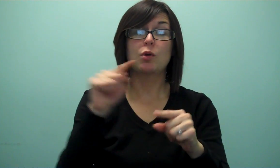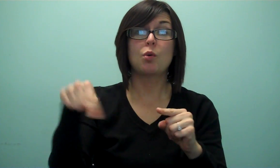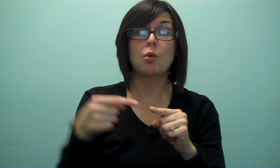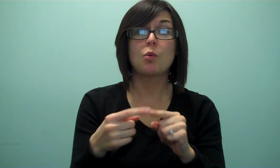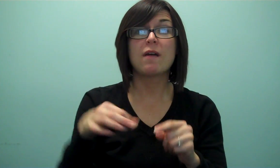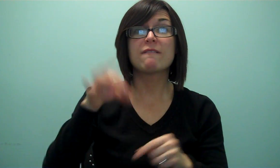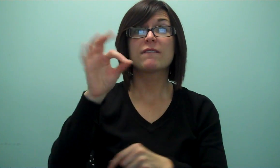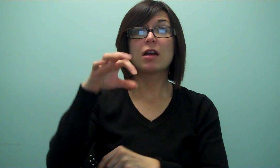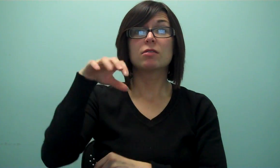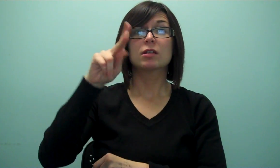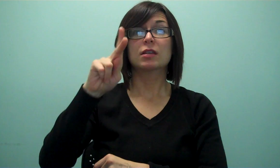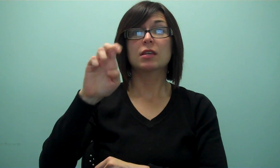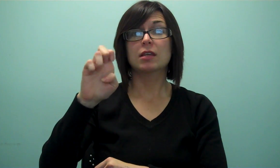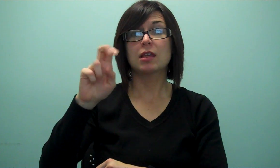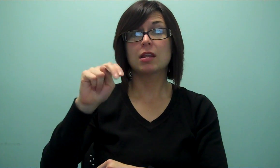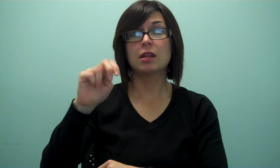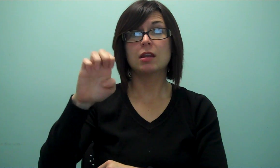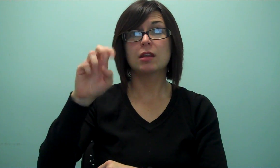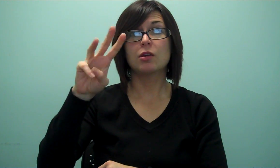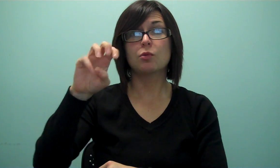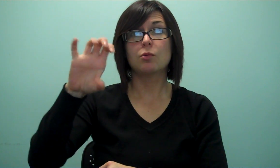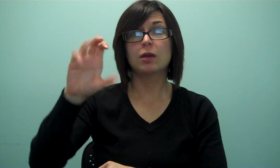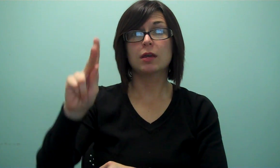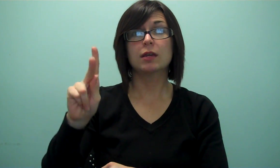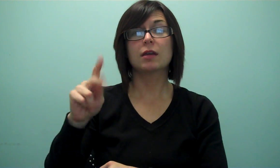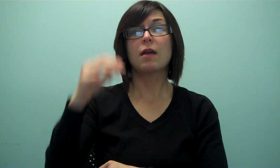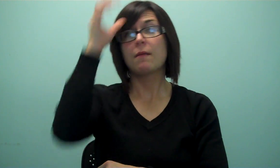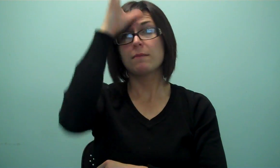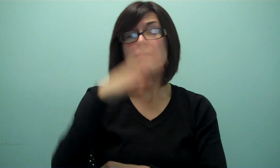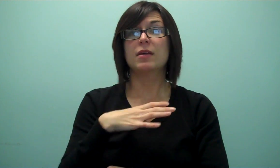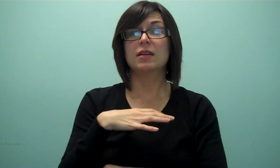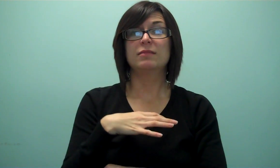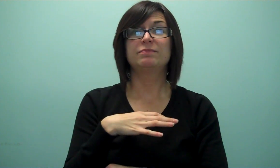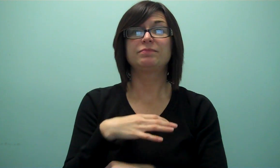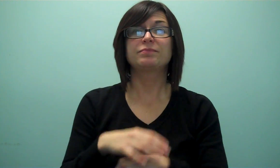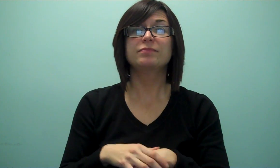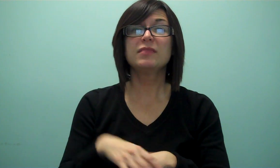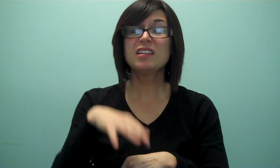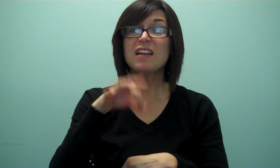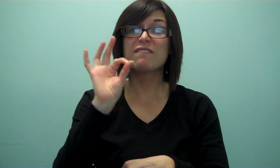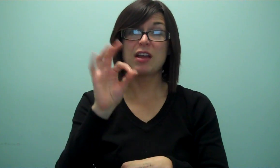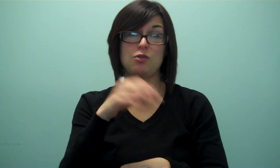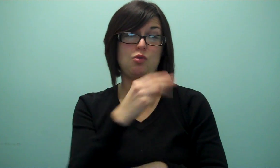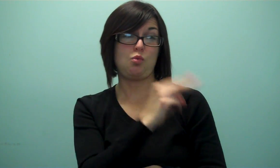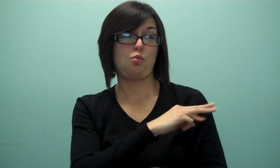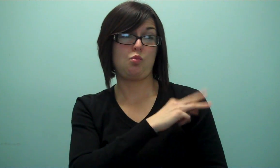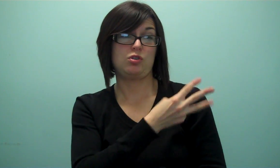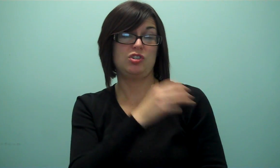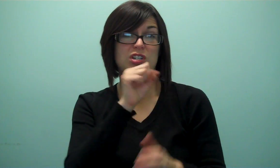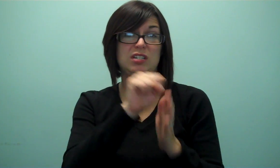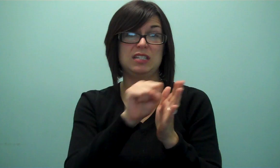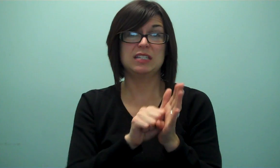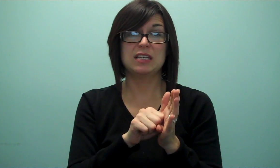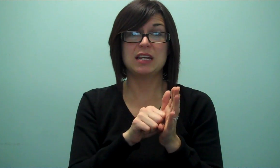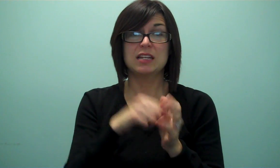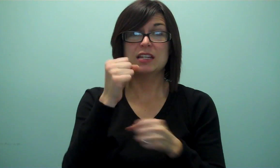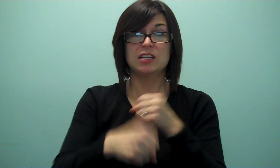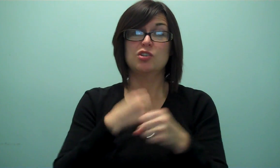in Washington State in the 90s. The features of the remains are in line with the Ainu, a native people of Hokkaido,